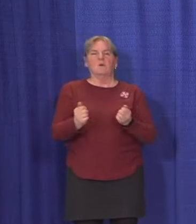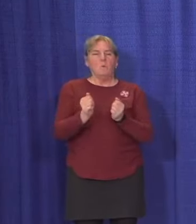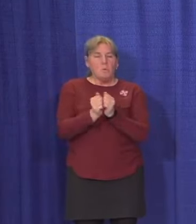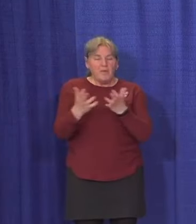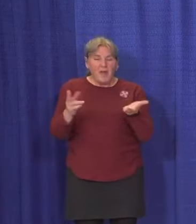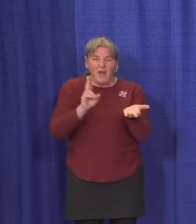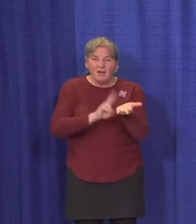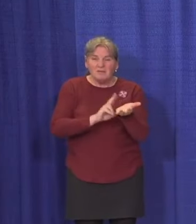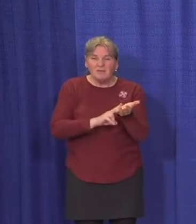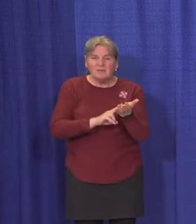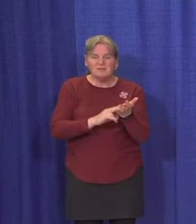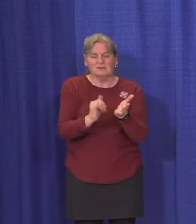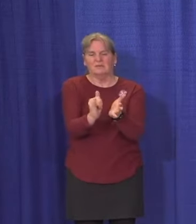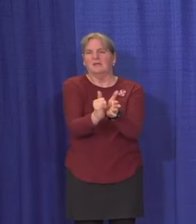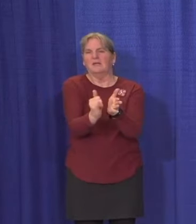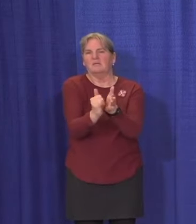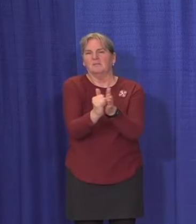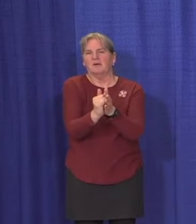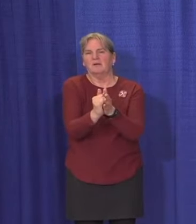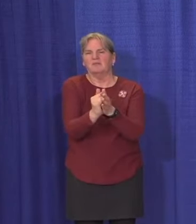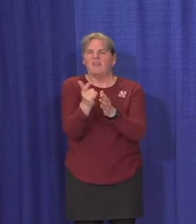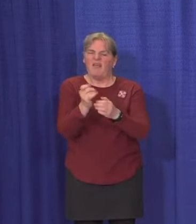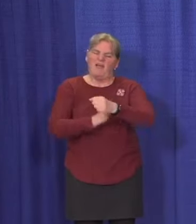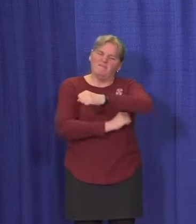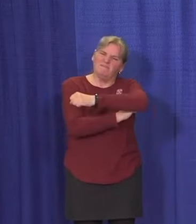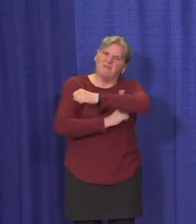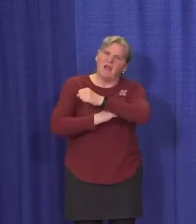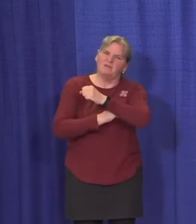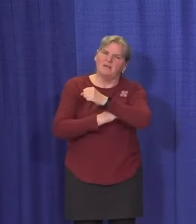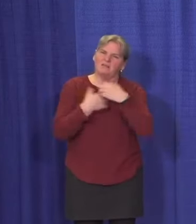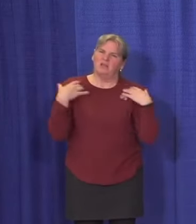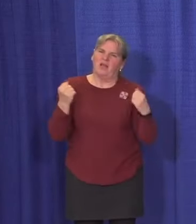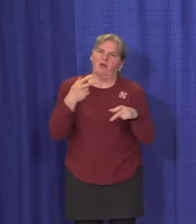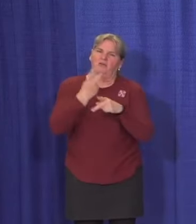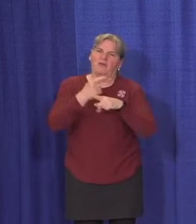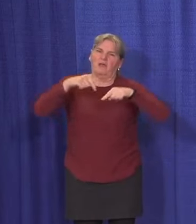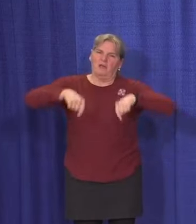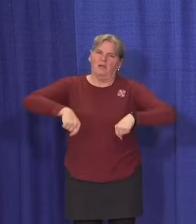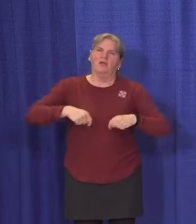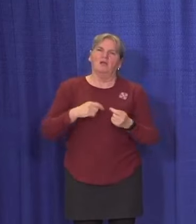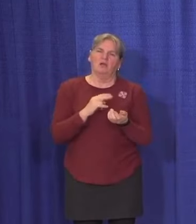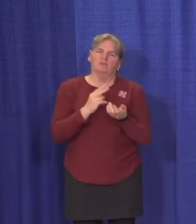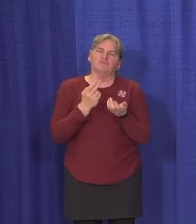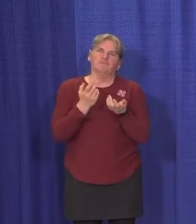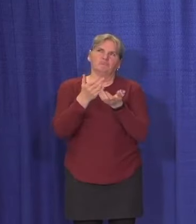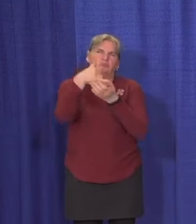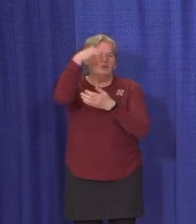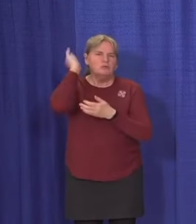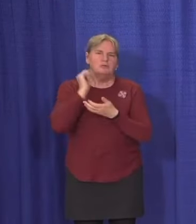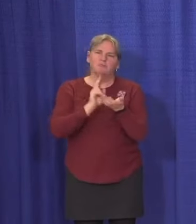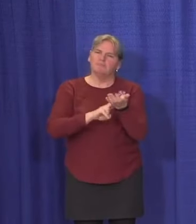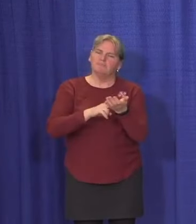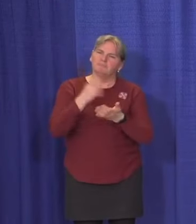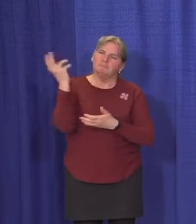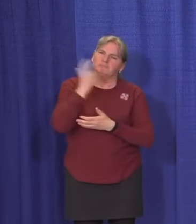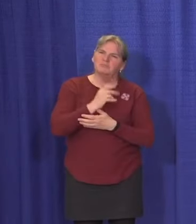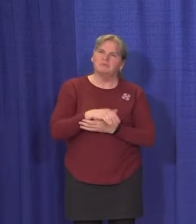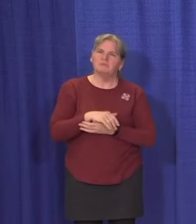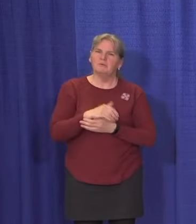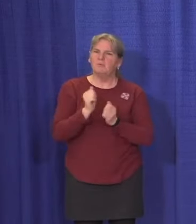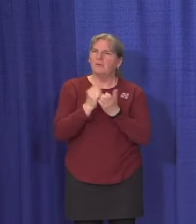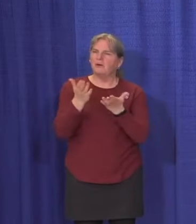nurses anchoring that care. And without the dedication of our nurses throughout the territory, we would not be where we are